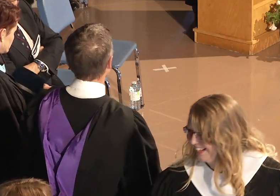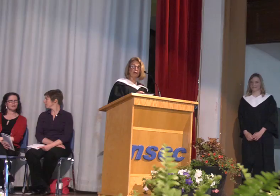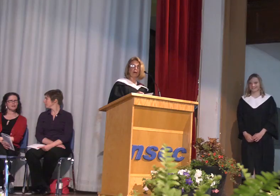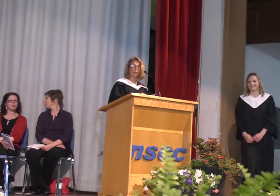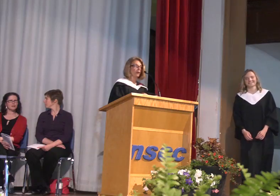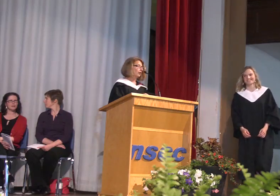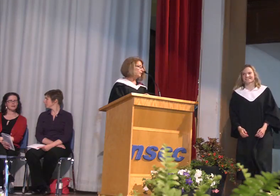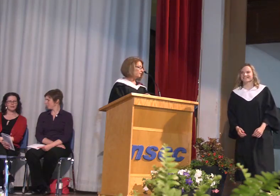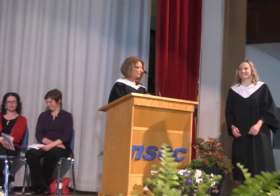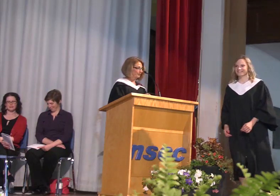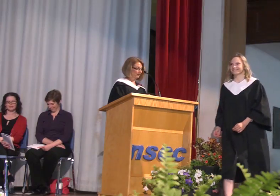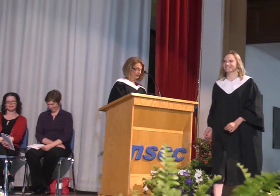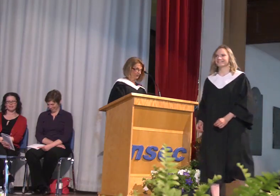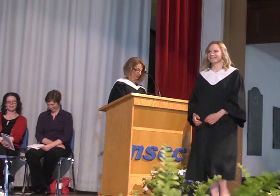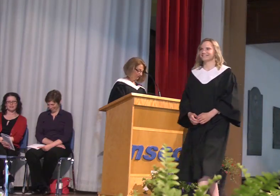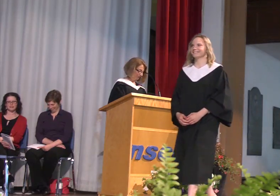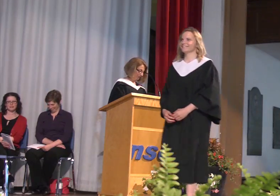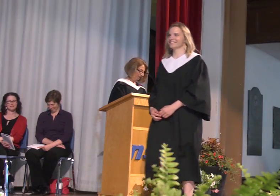Rosemarie Treberg.